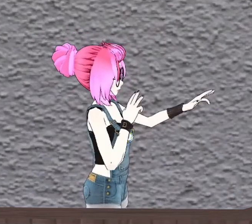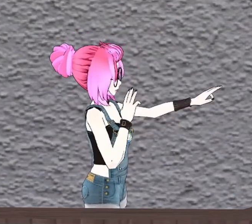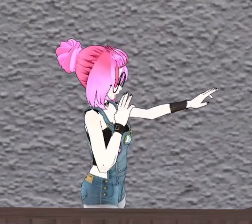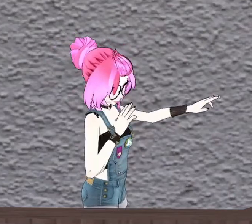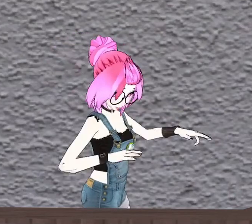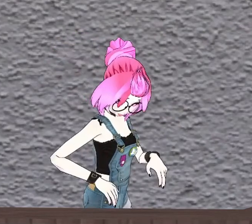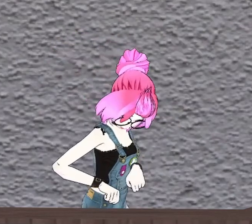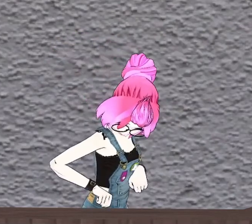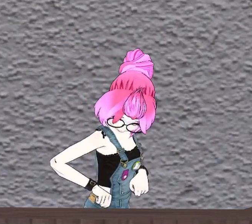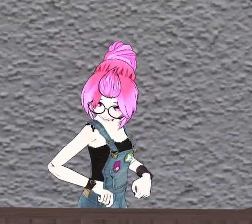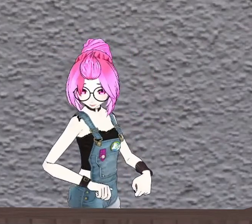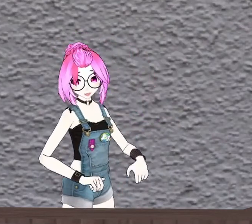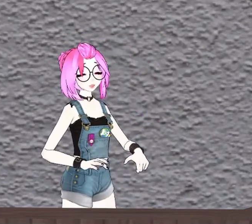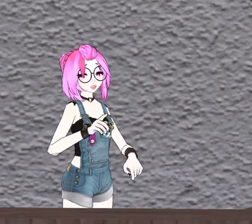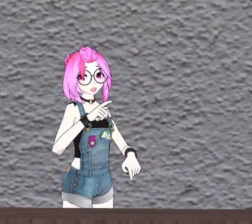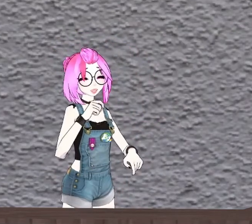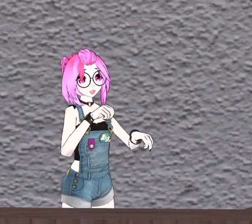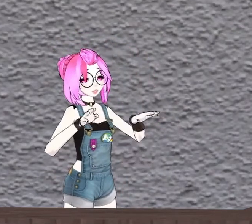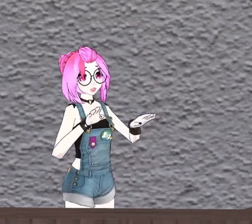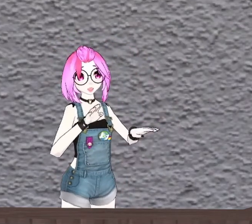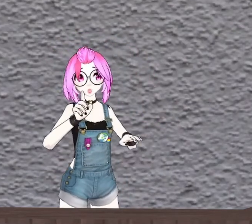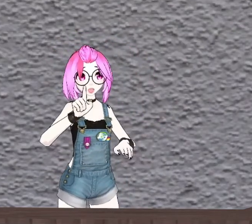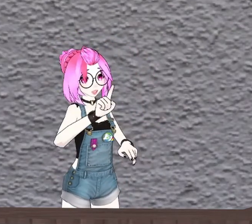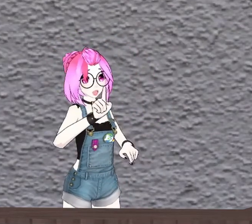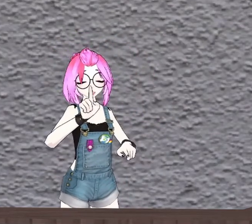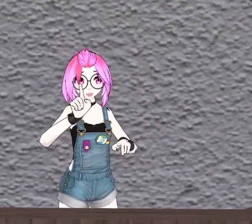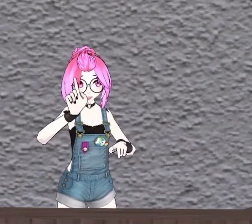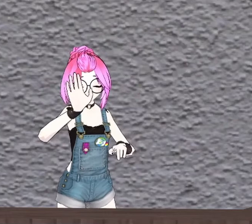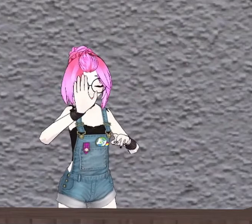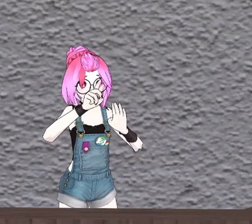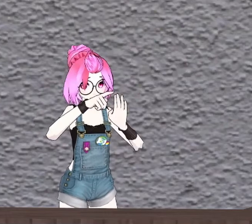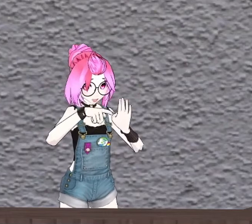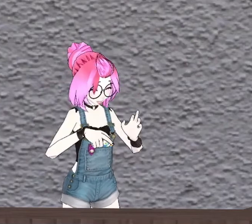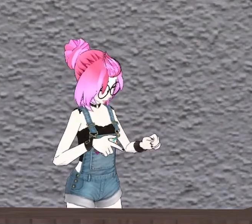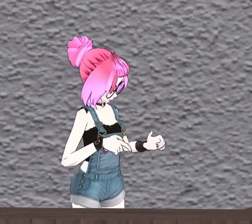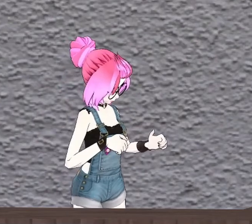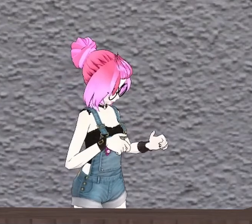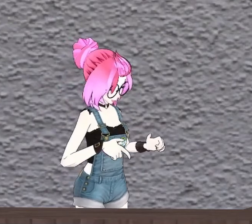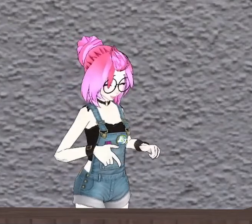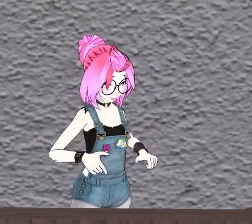My water's so far away. Okay, don't misbehave while I'm gone. Give me 5 seconds.